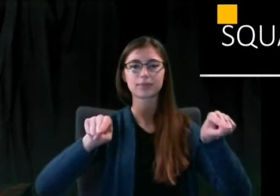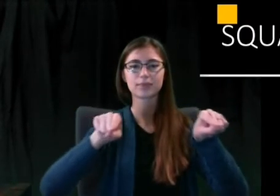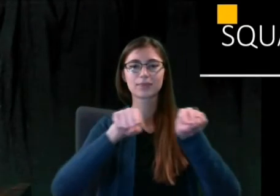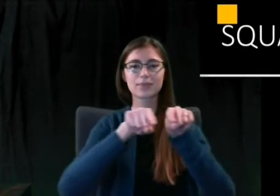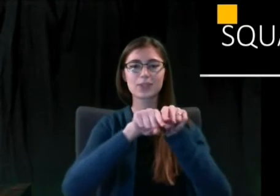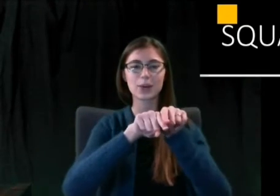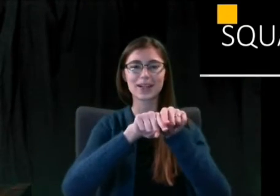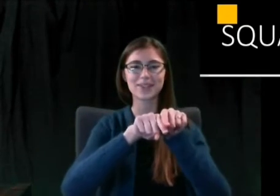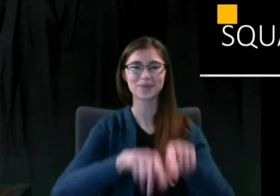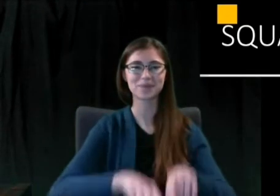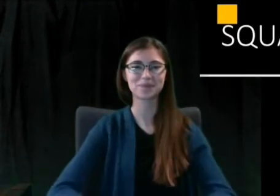Square.